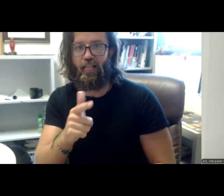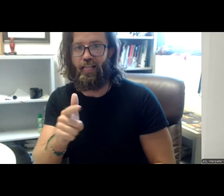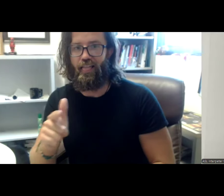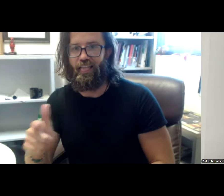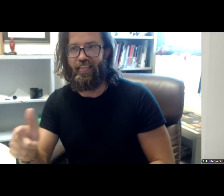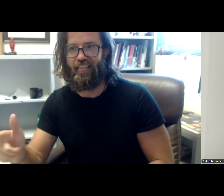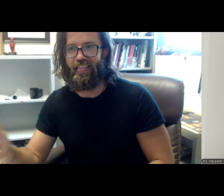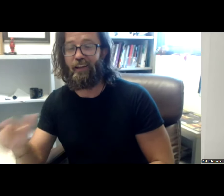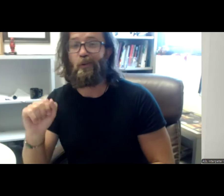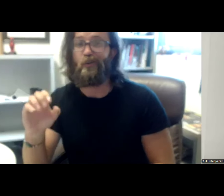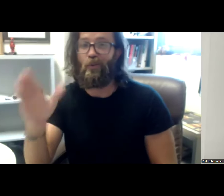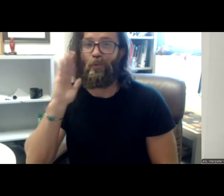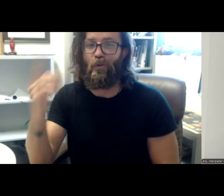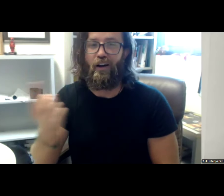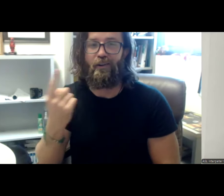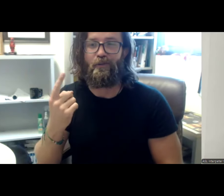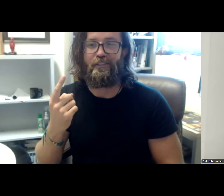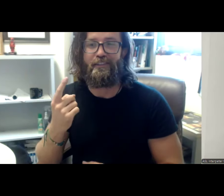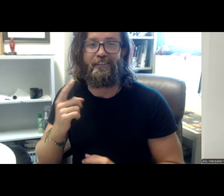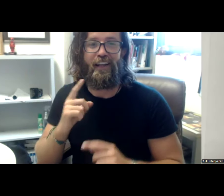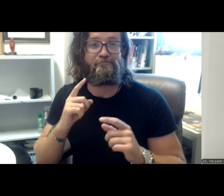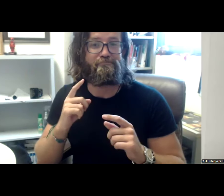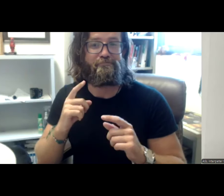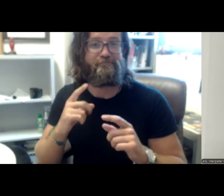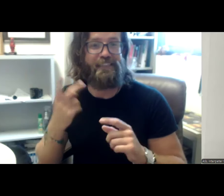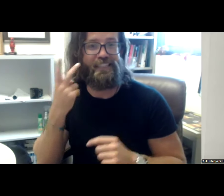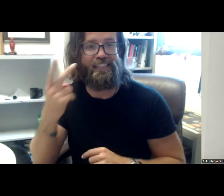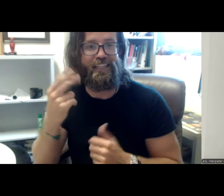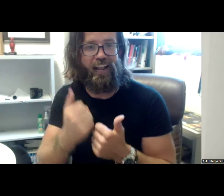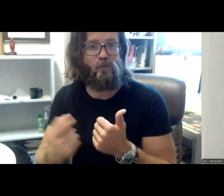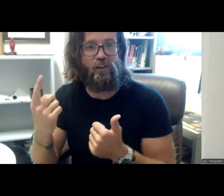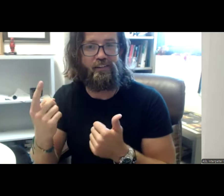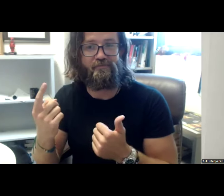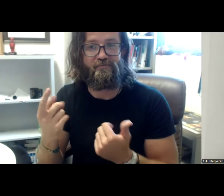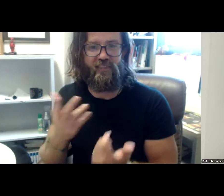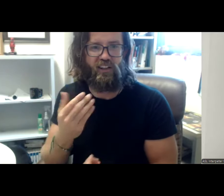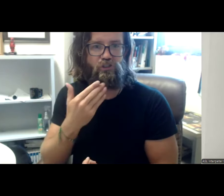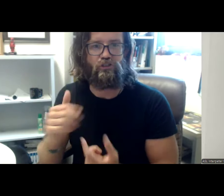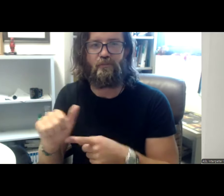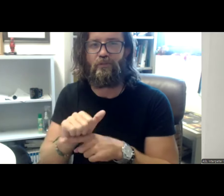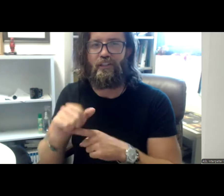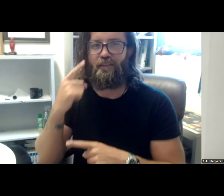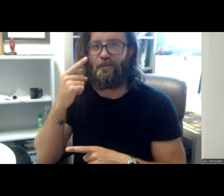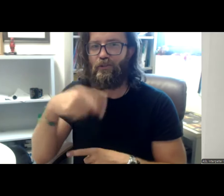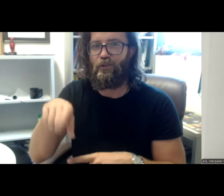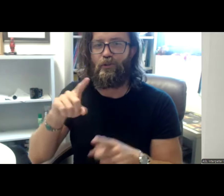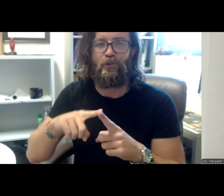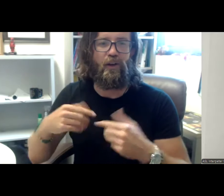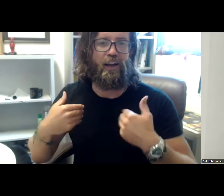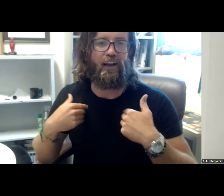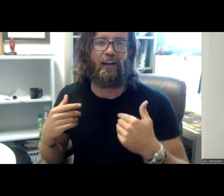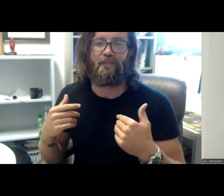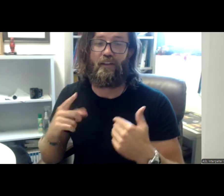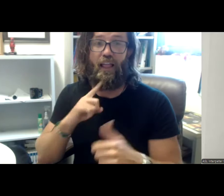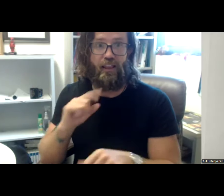that second person is going to respond to that one person and then make new questions up. And it's a